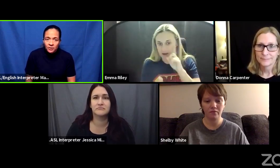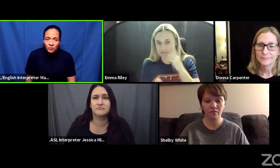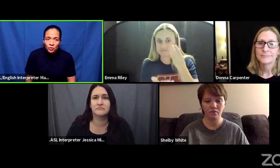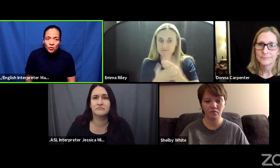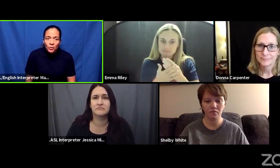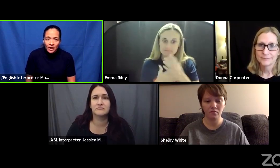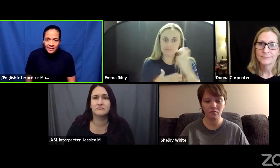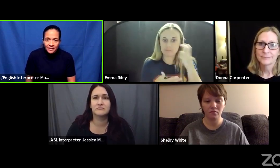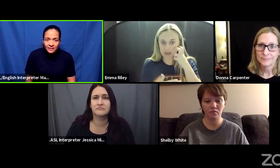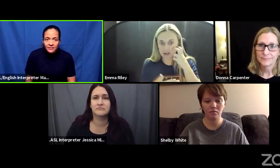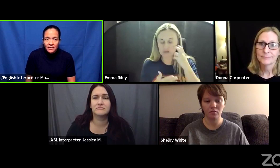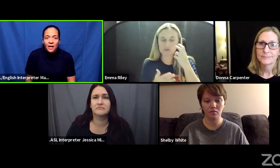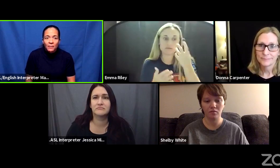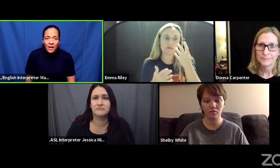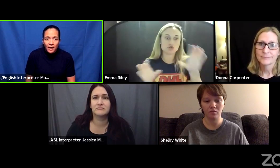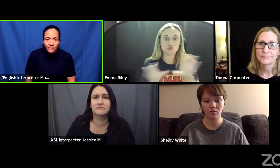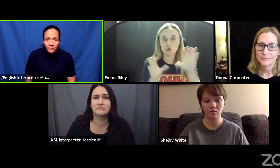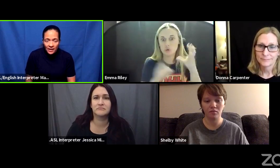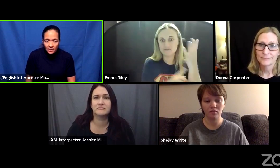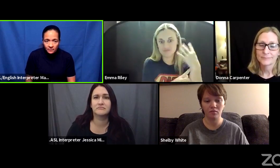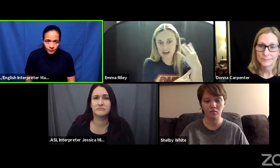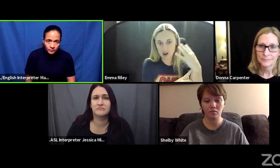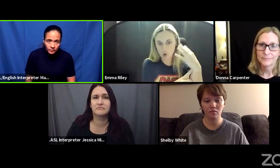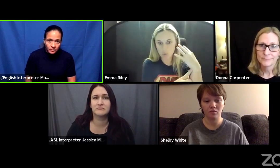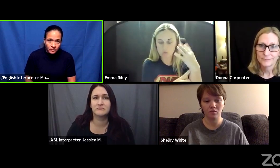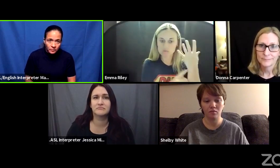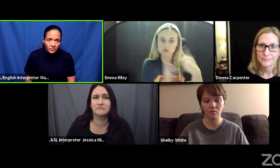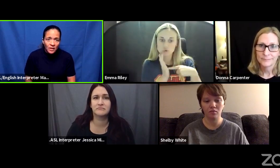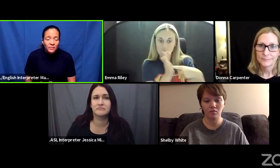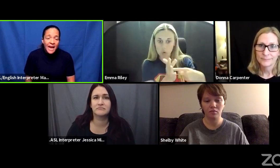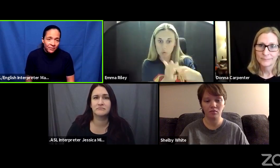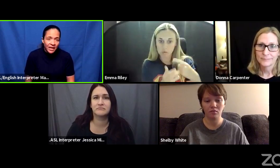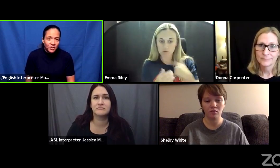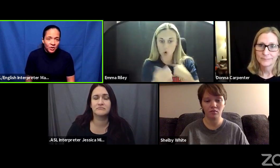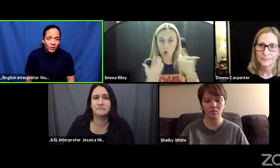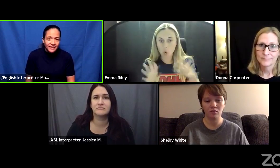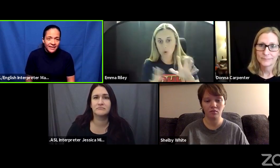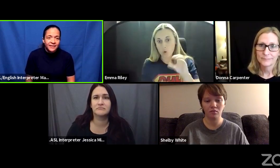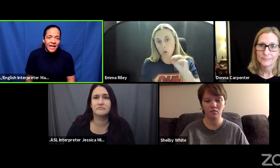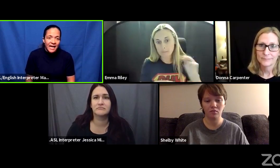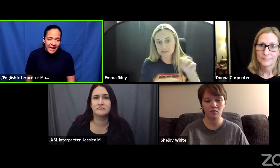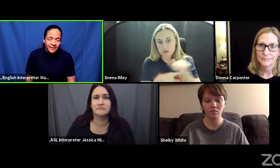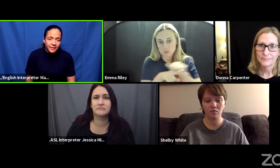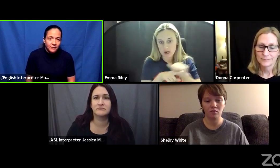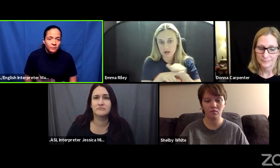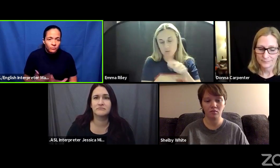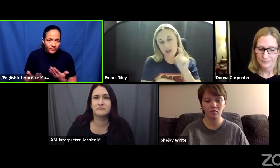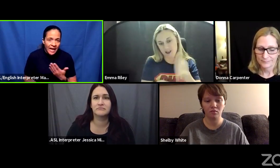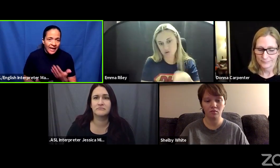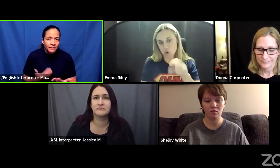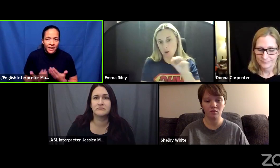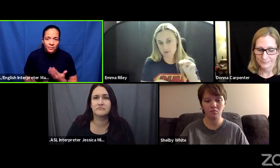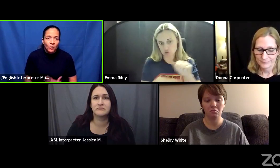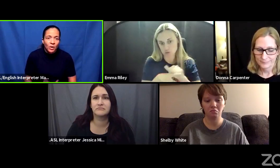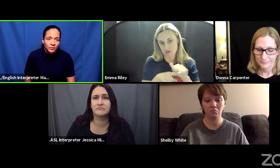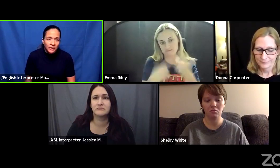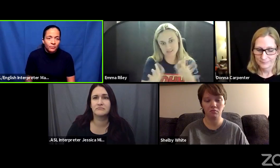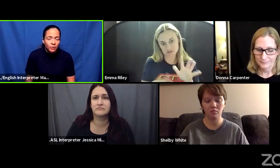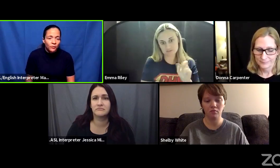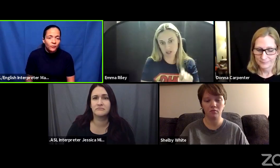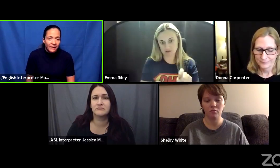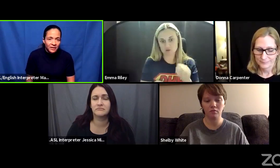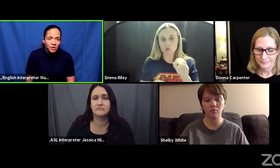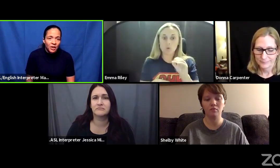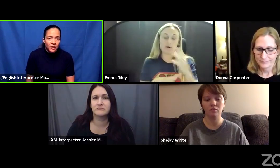I actually went through the process of the application process, and I had to provide paperwork